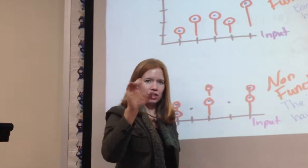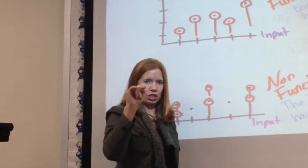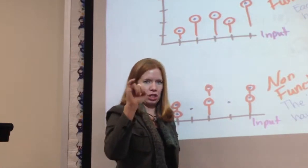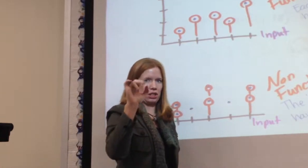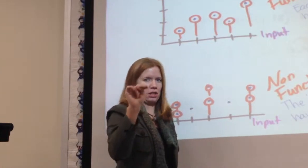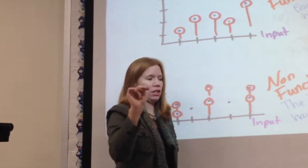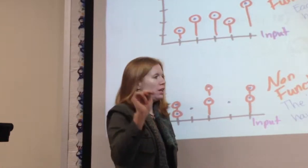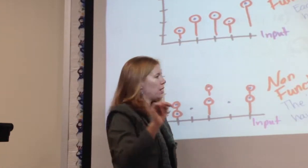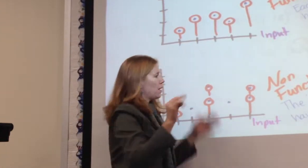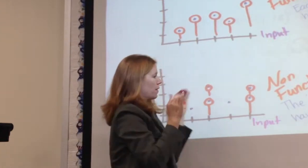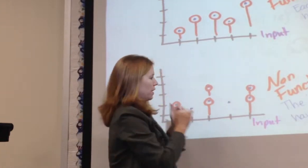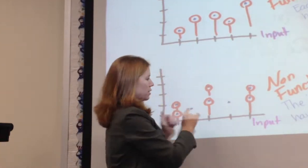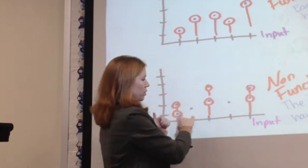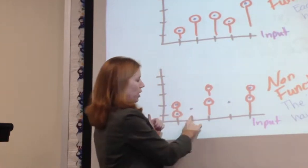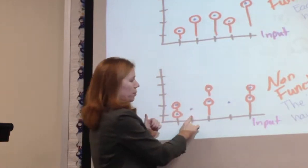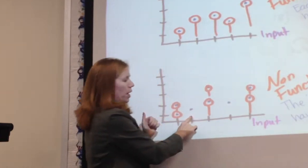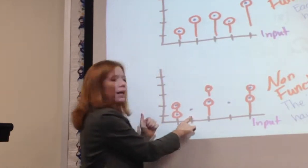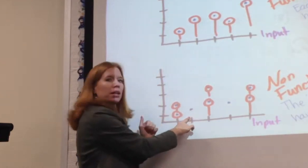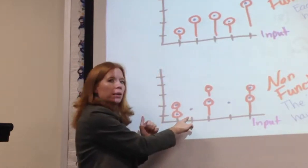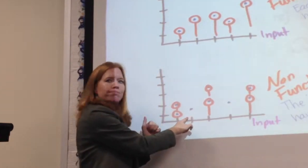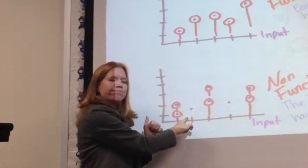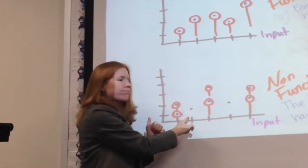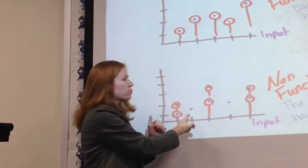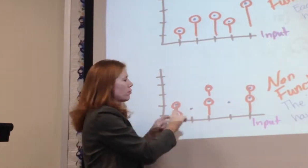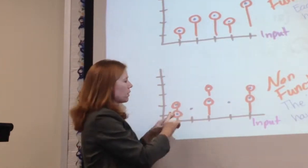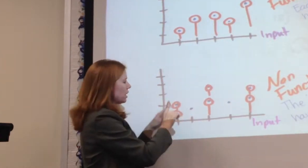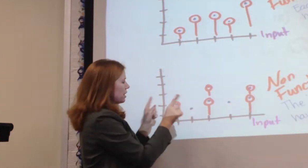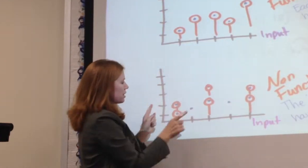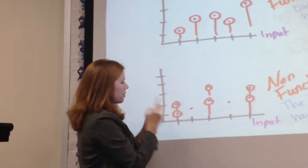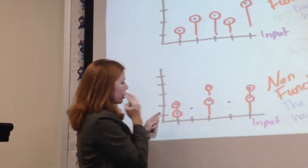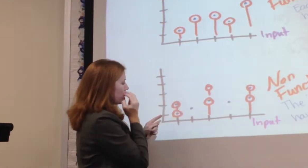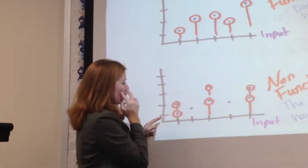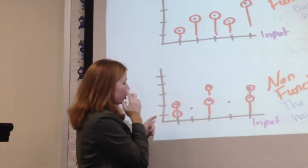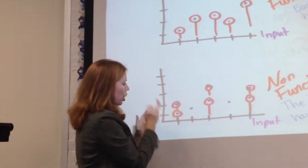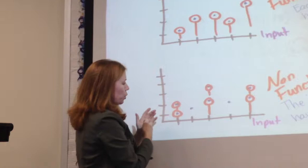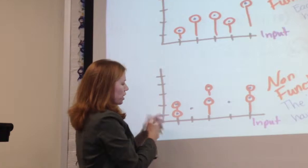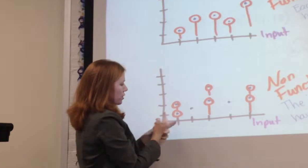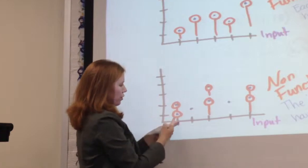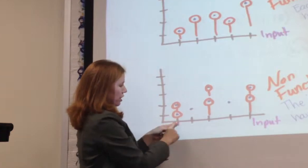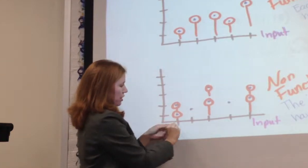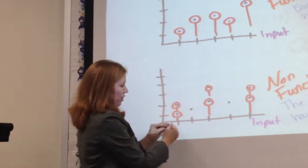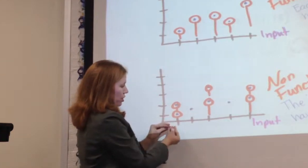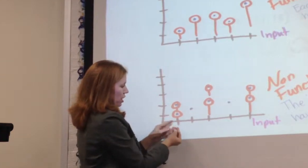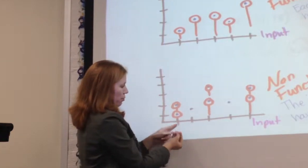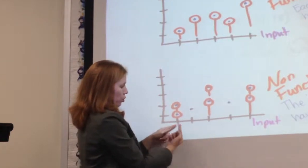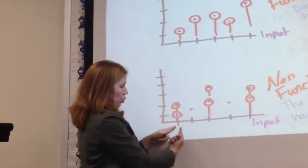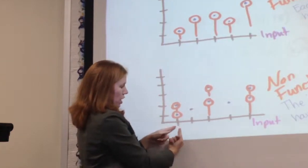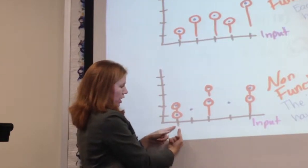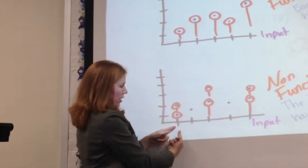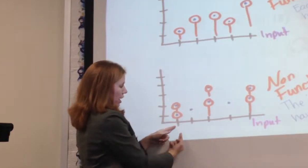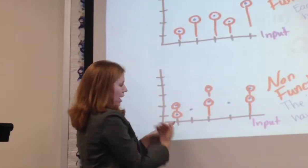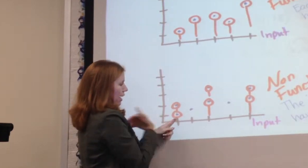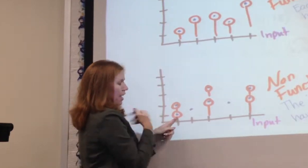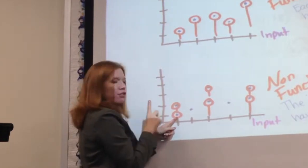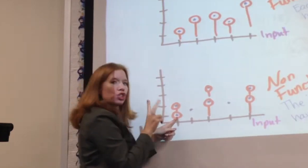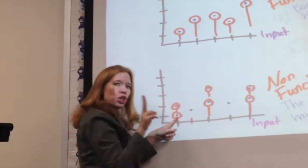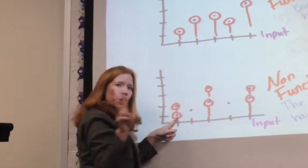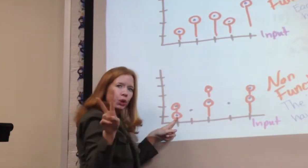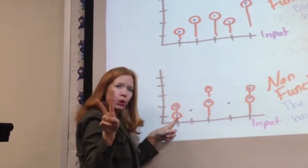function. This one on the bottom is different. Notice for this first number, 1, I have